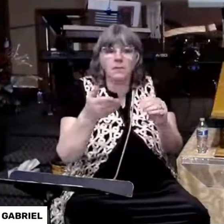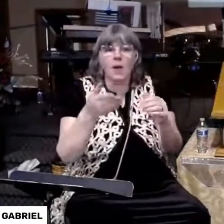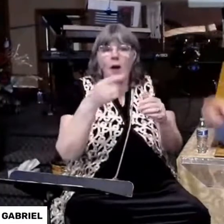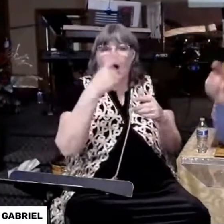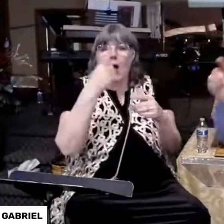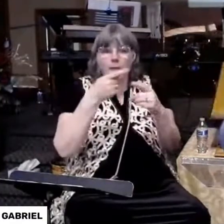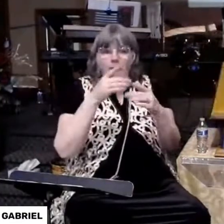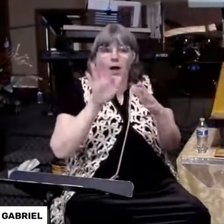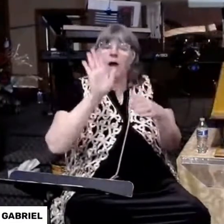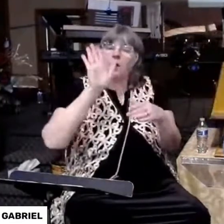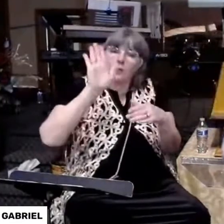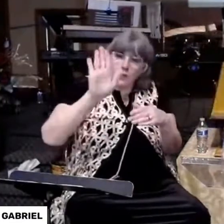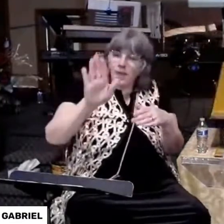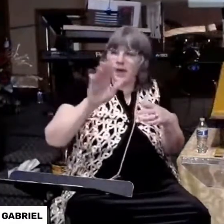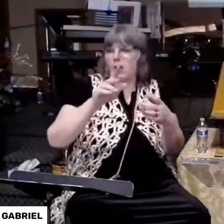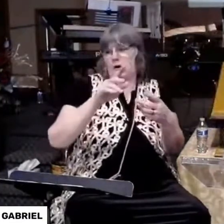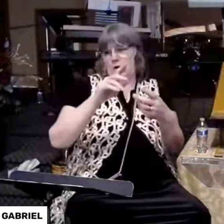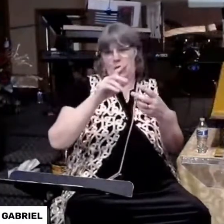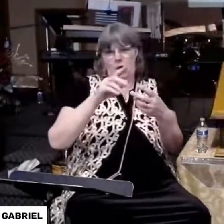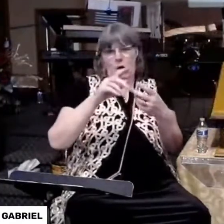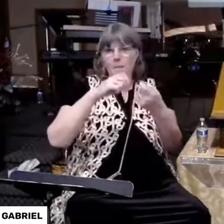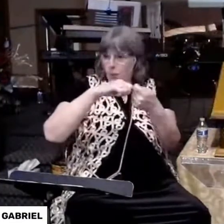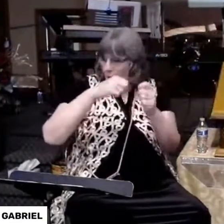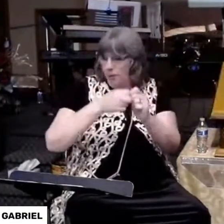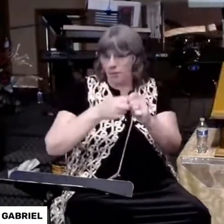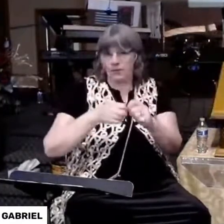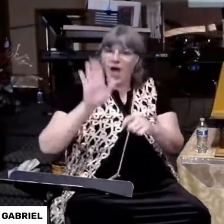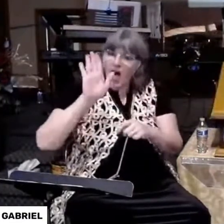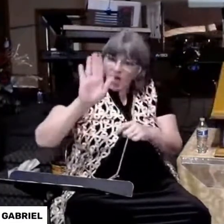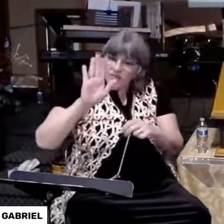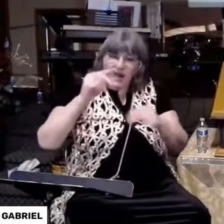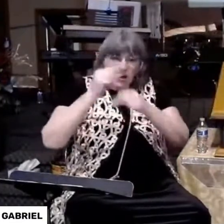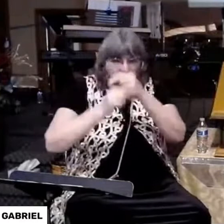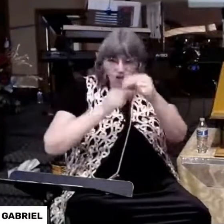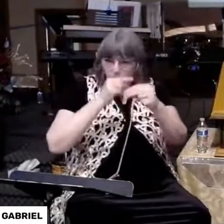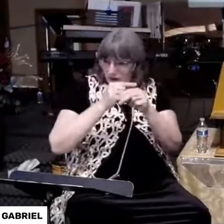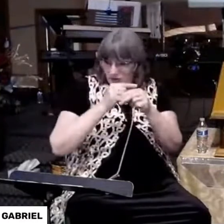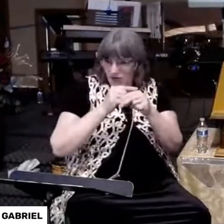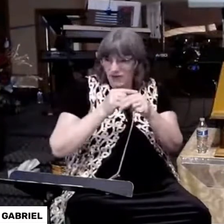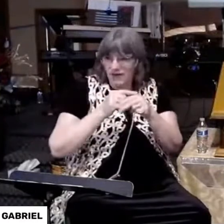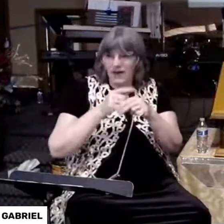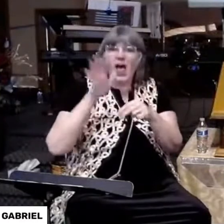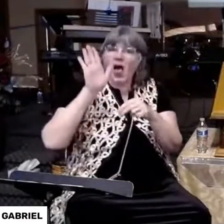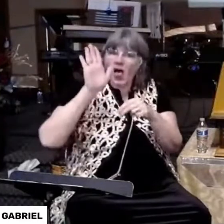problems in their generation to help them learn how to handle